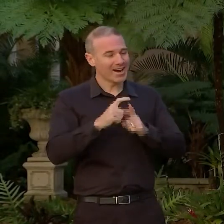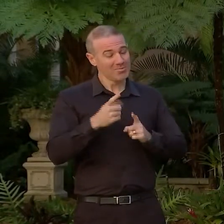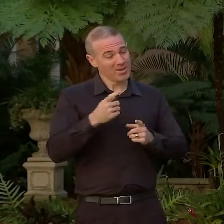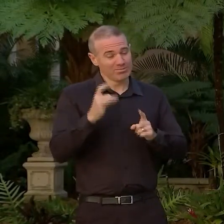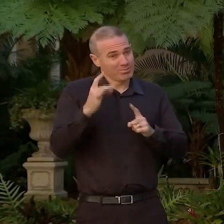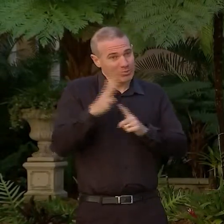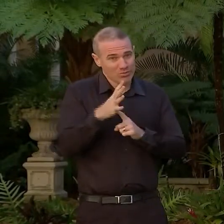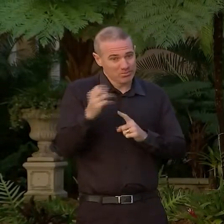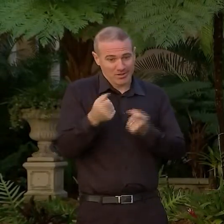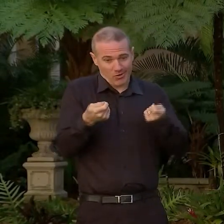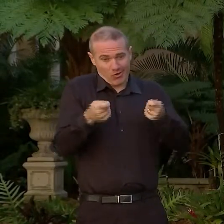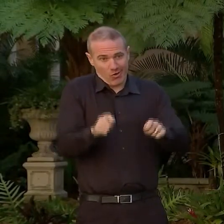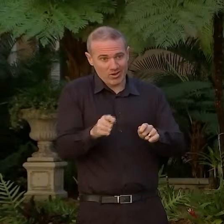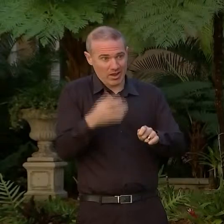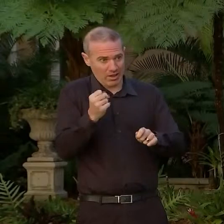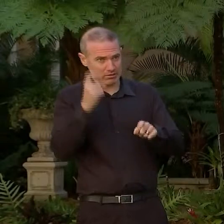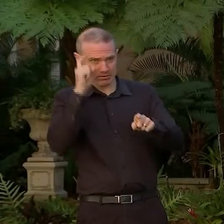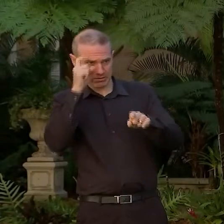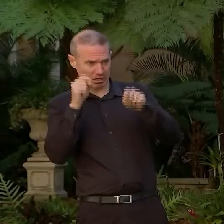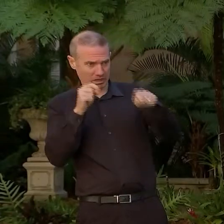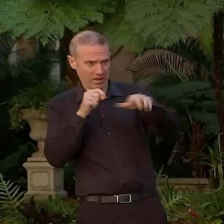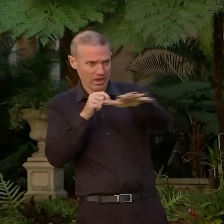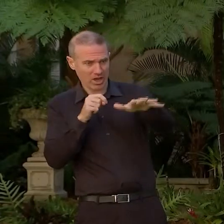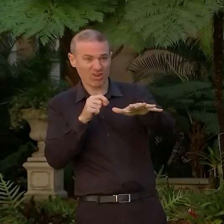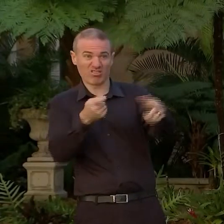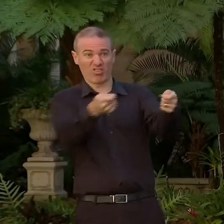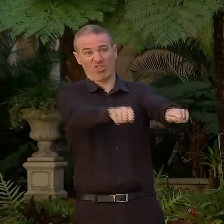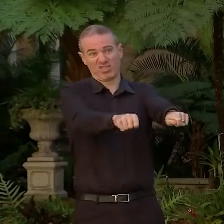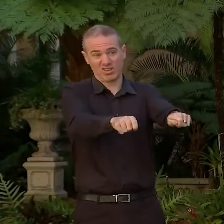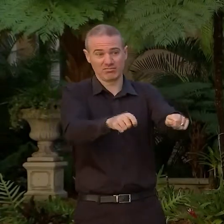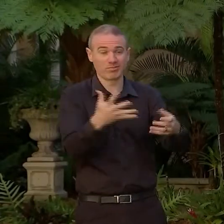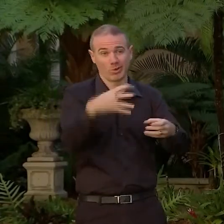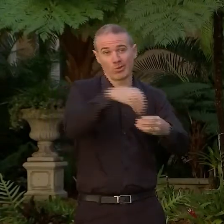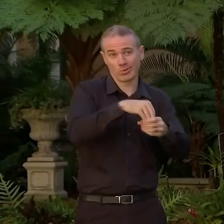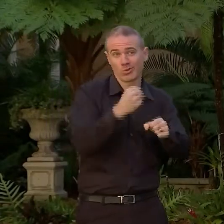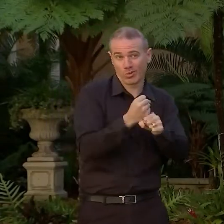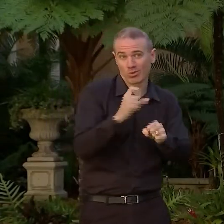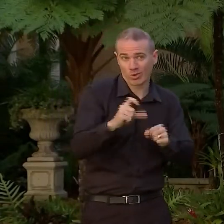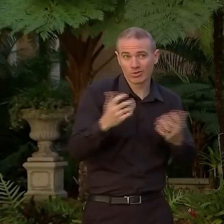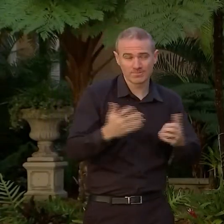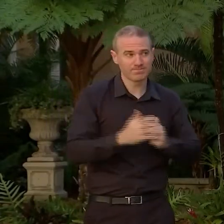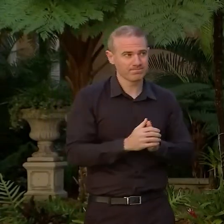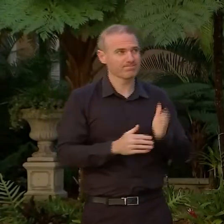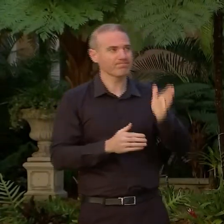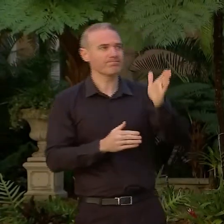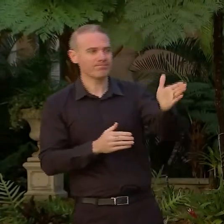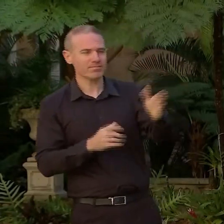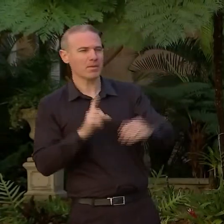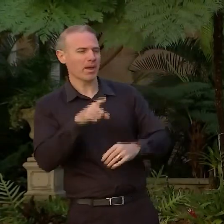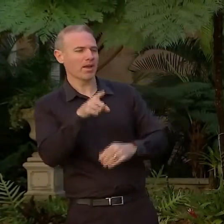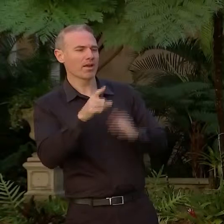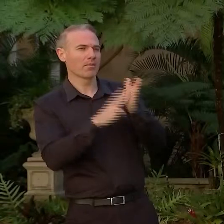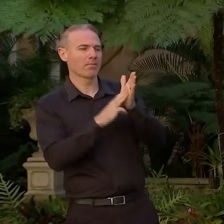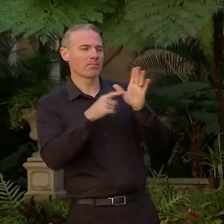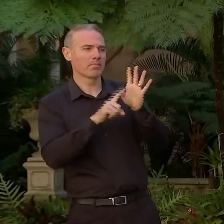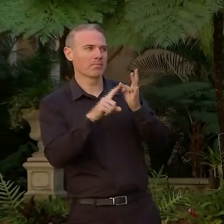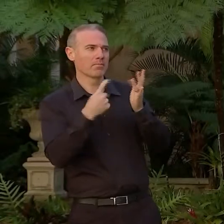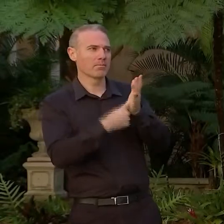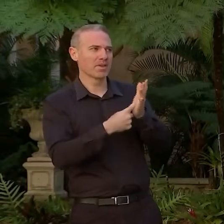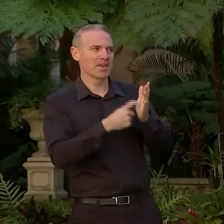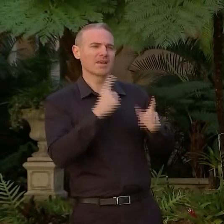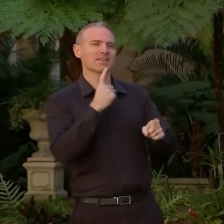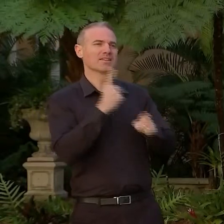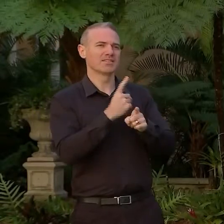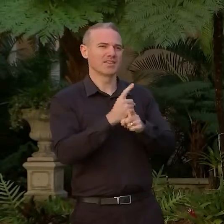geographic areas where there are concerns, and at this stage that includes the Gold Coast. His line though, he says this, is because